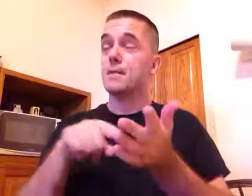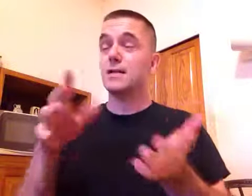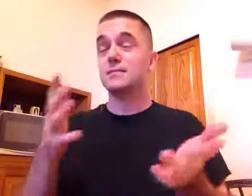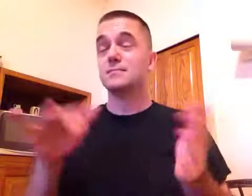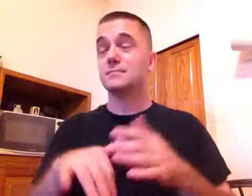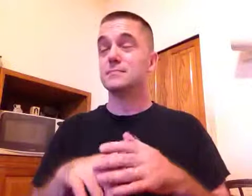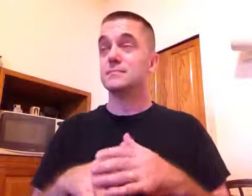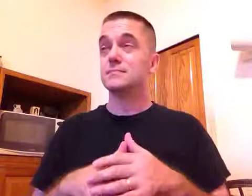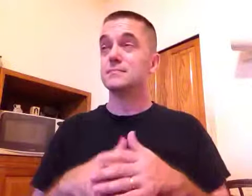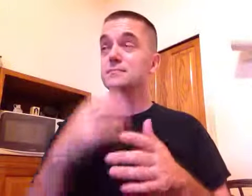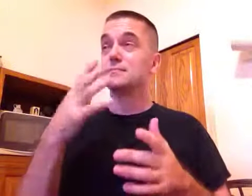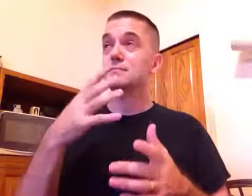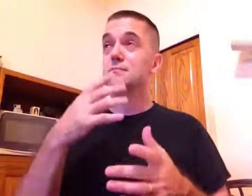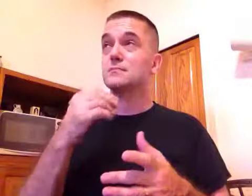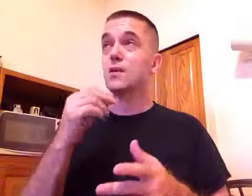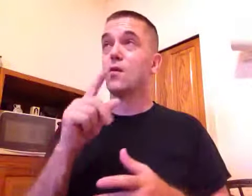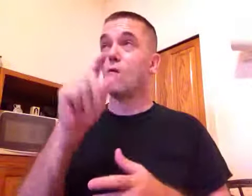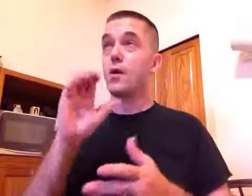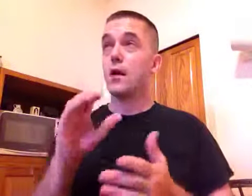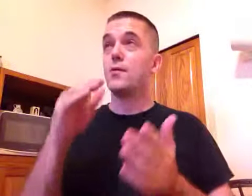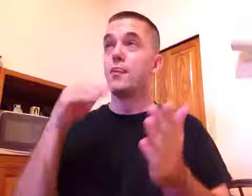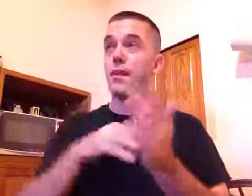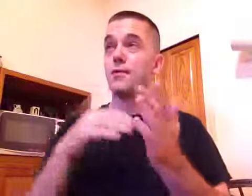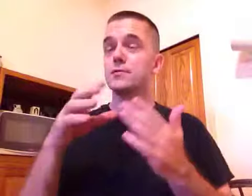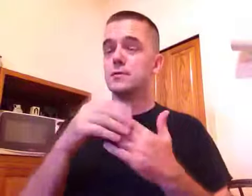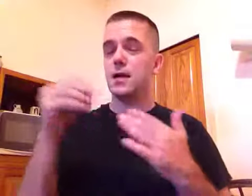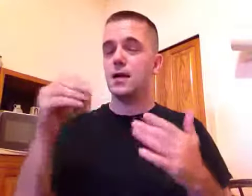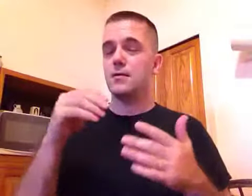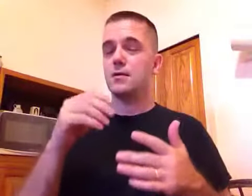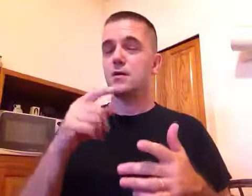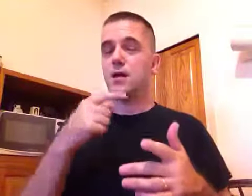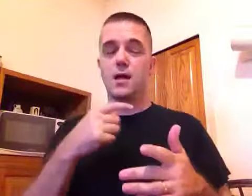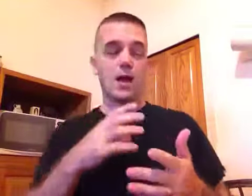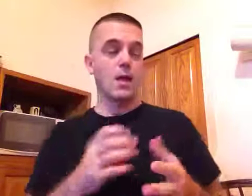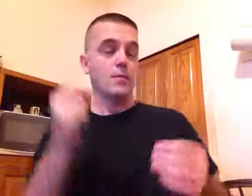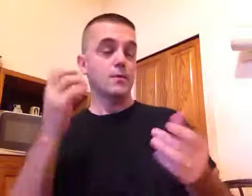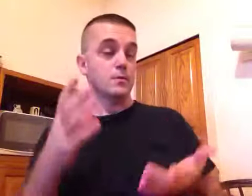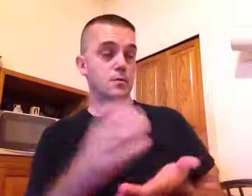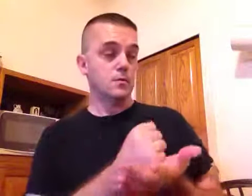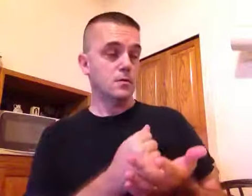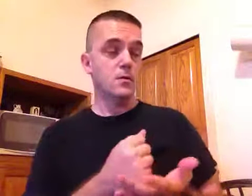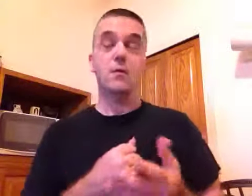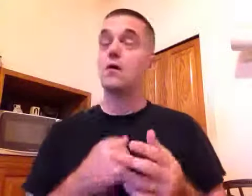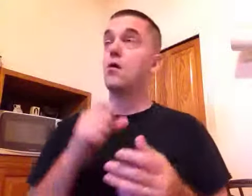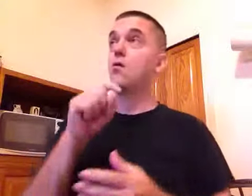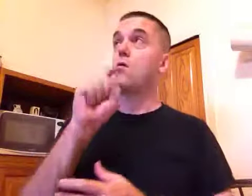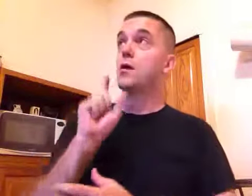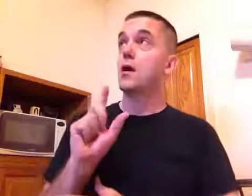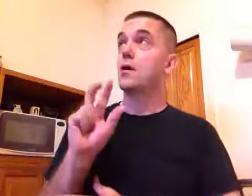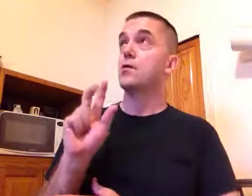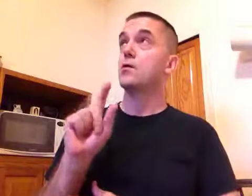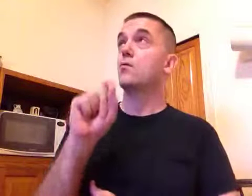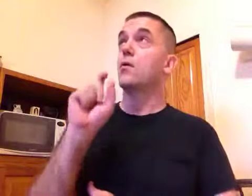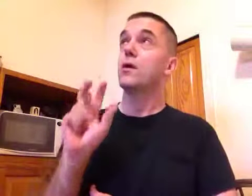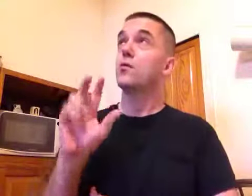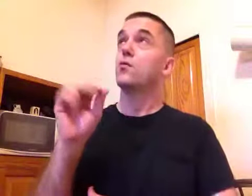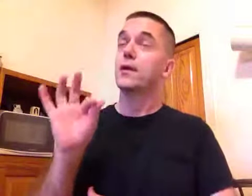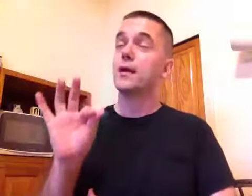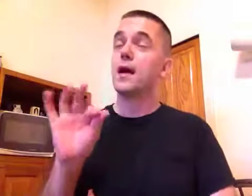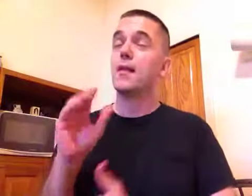$100,000 on them. I really can't. And what's your income? 125. And are you behind on the credit cards? No,